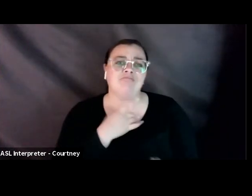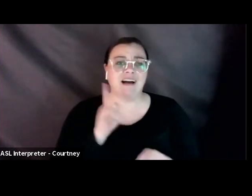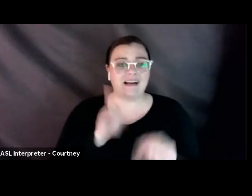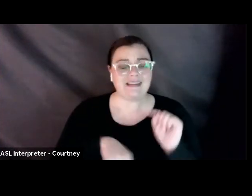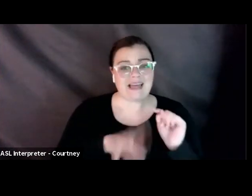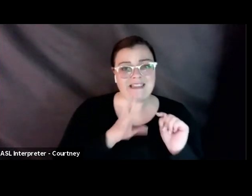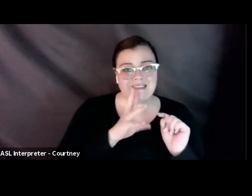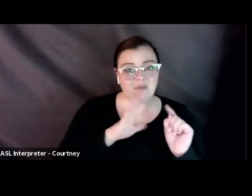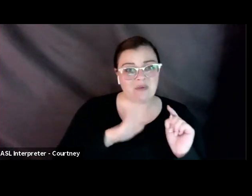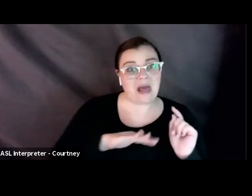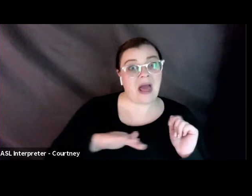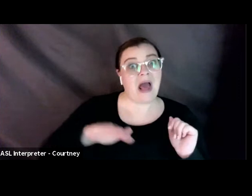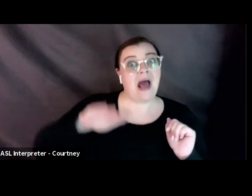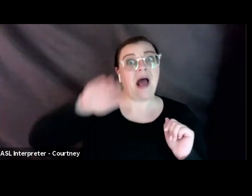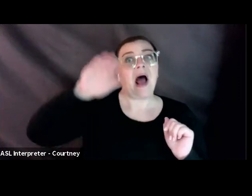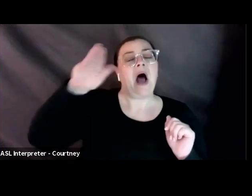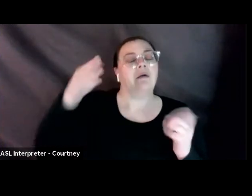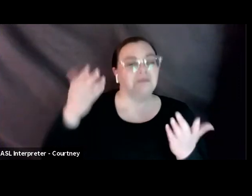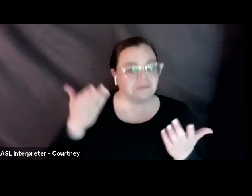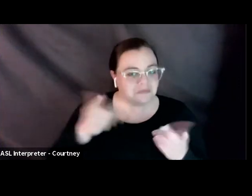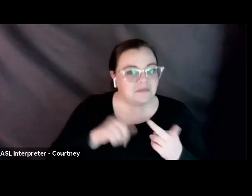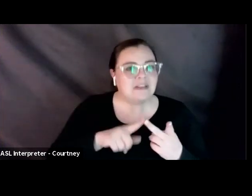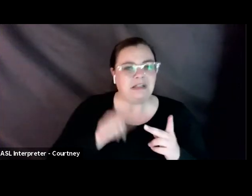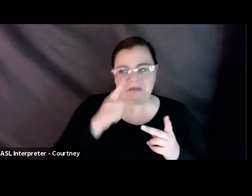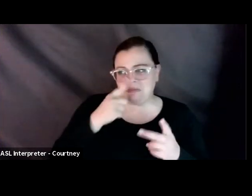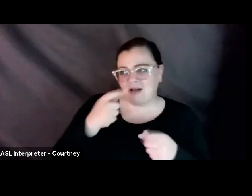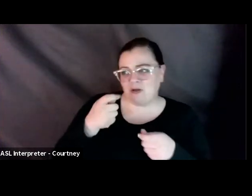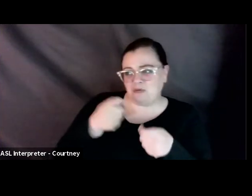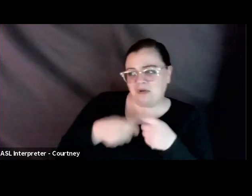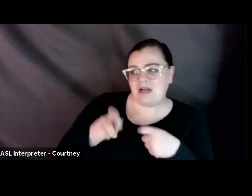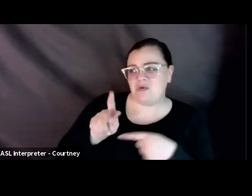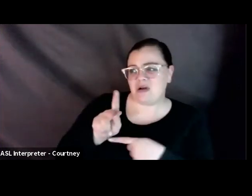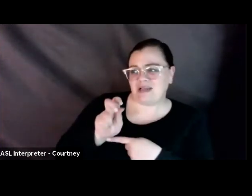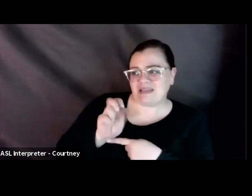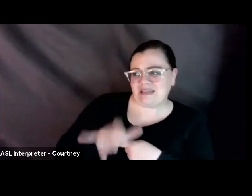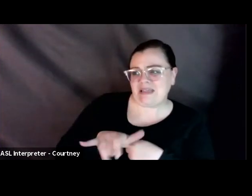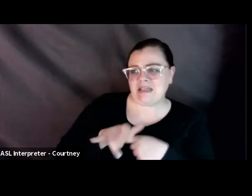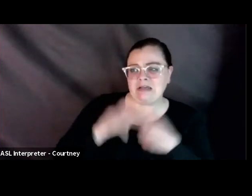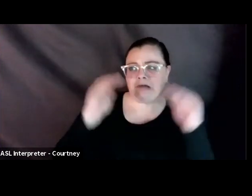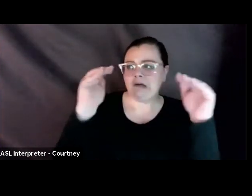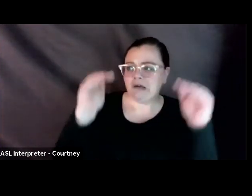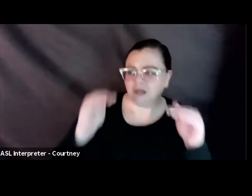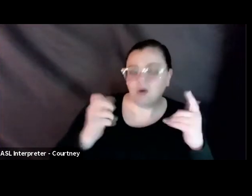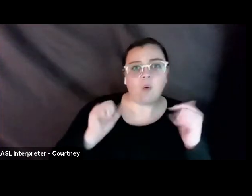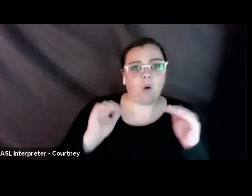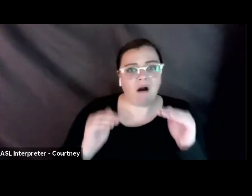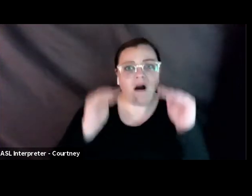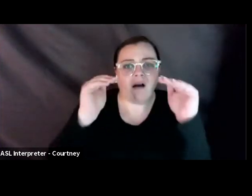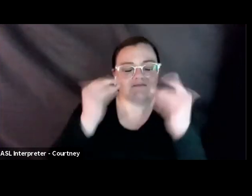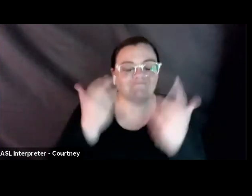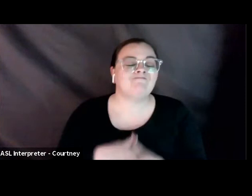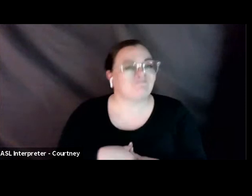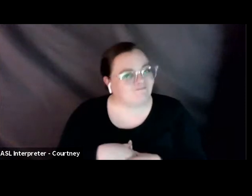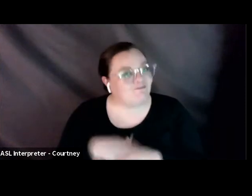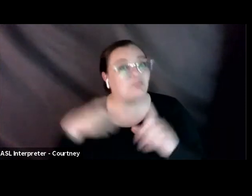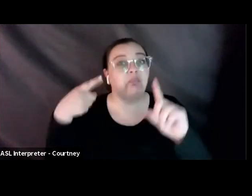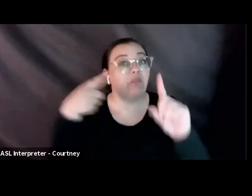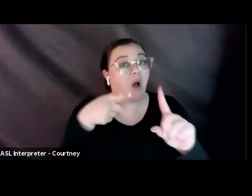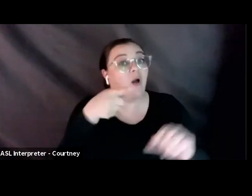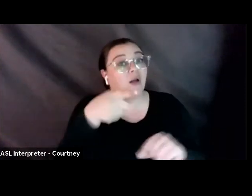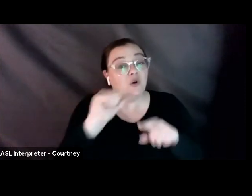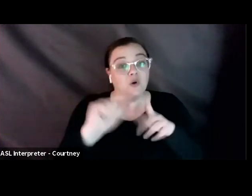And yes, being mindful of some keys feel better to sing in than others. But the point is in your practice, you